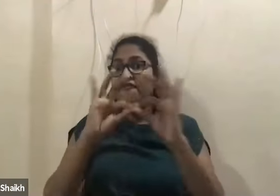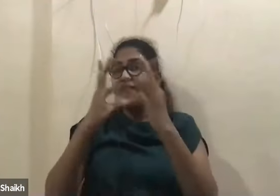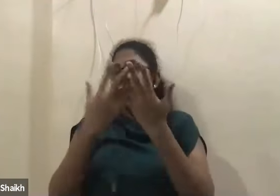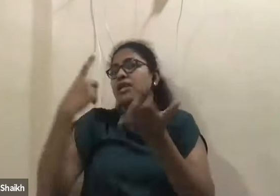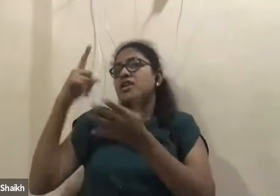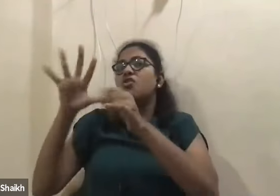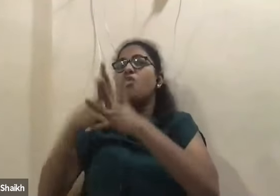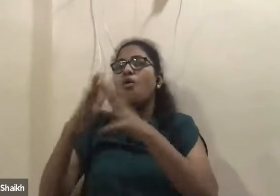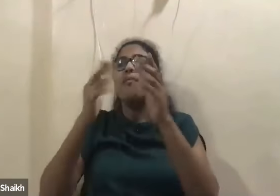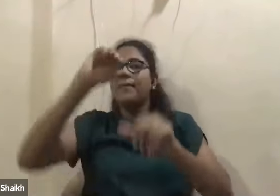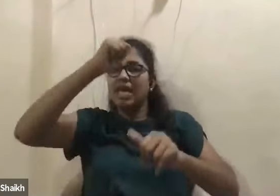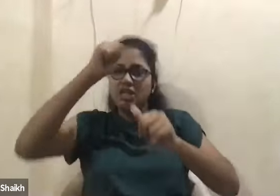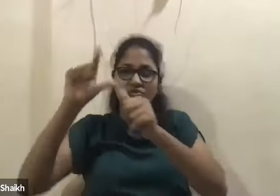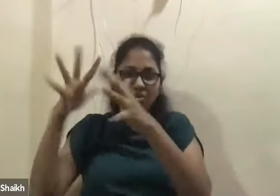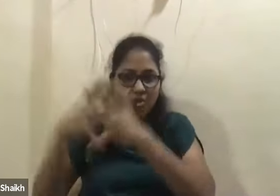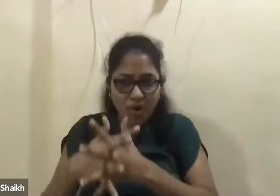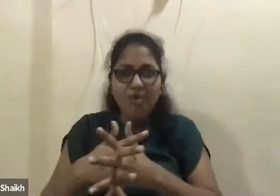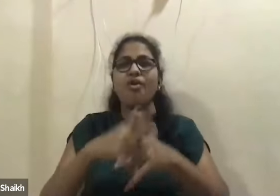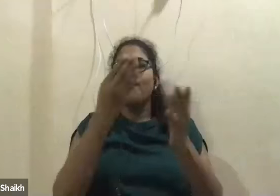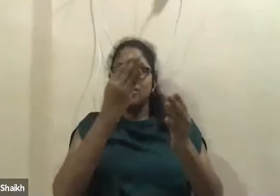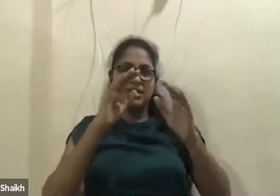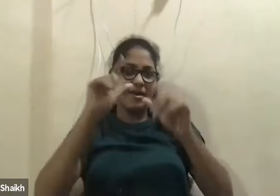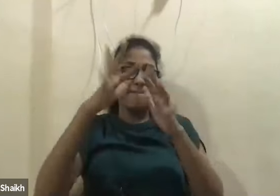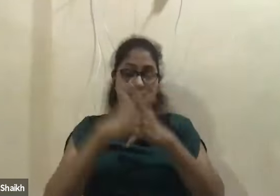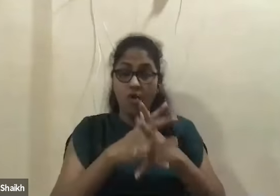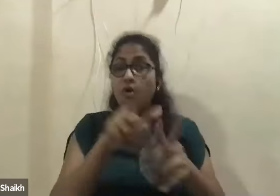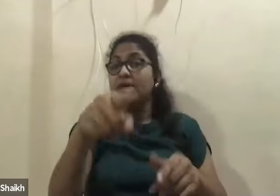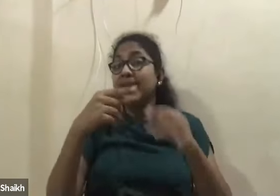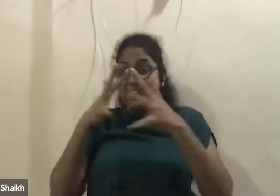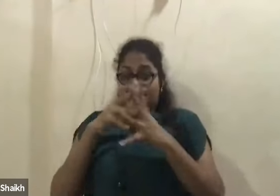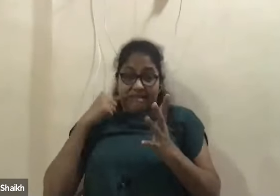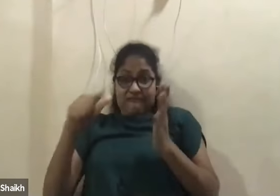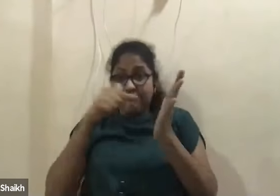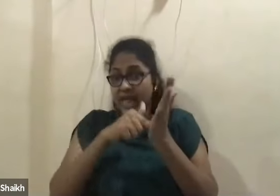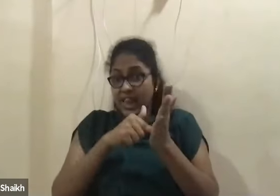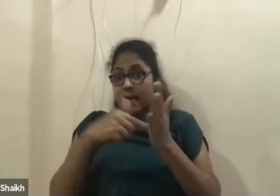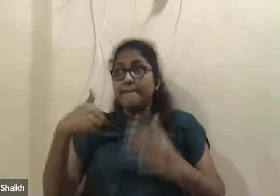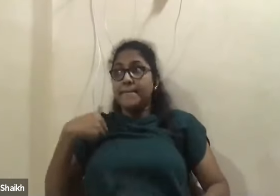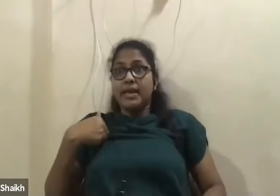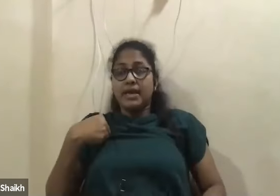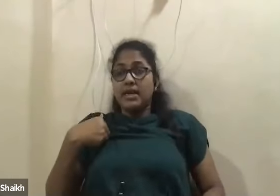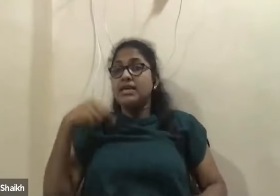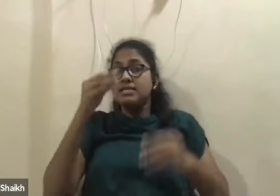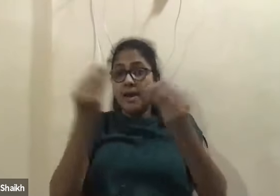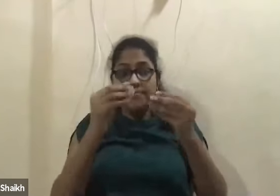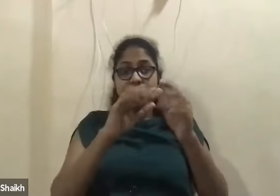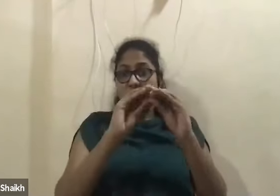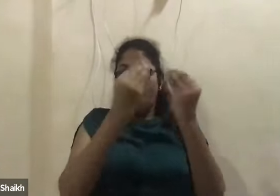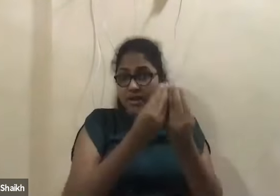Hindu law, Muslim law, and so forth. Will for such trust, I do not understand it, but then I know what she means.